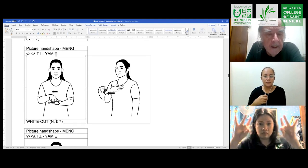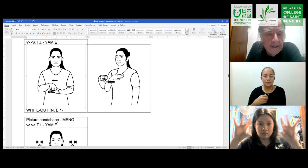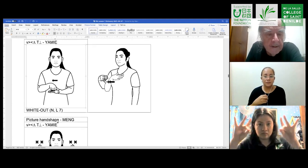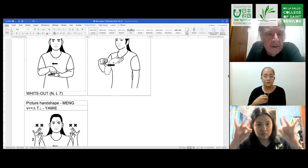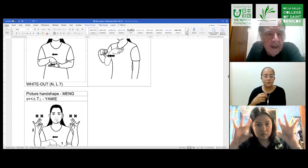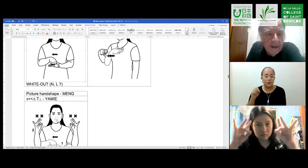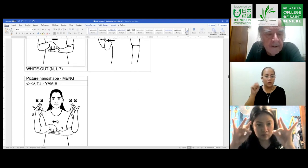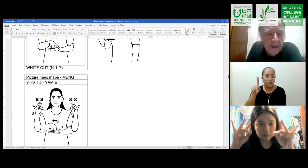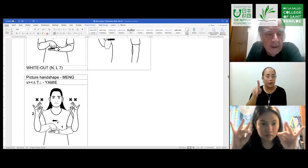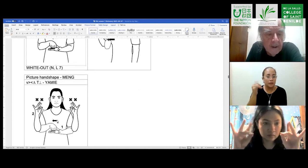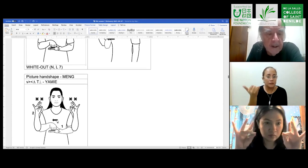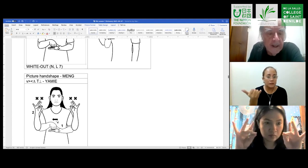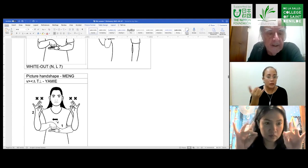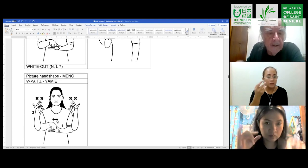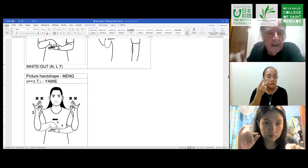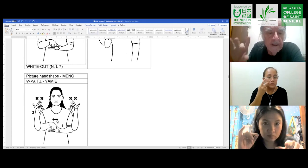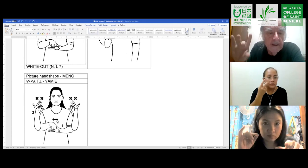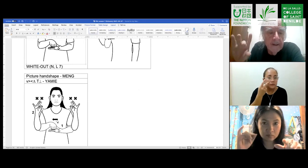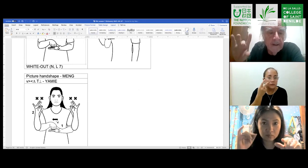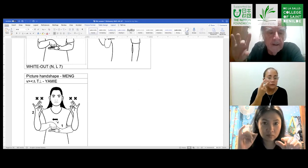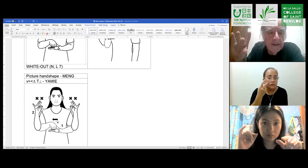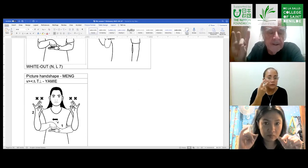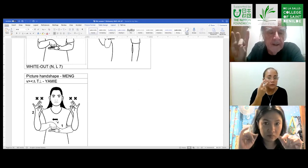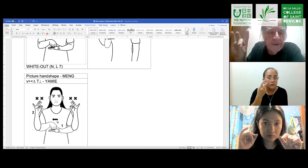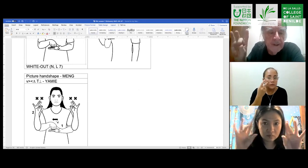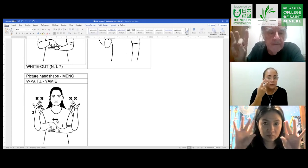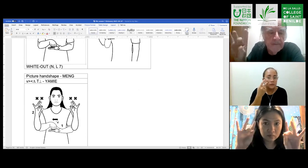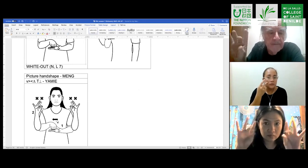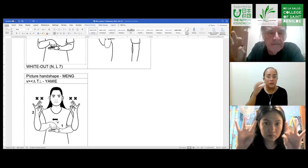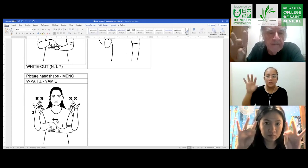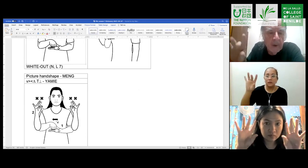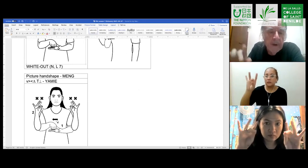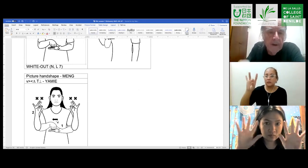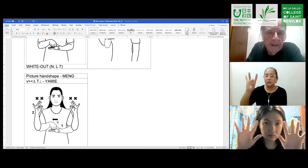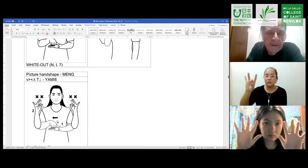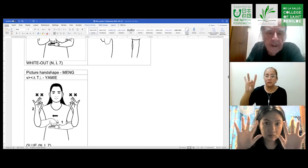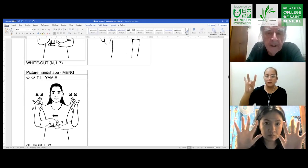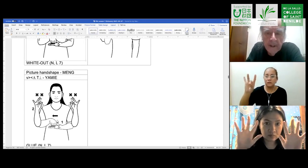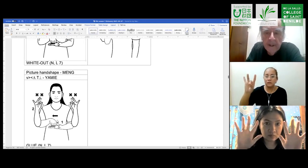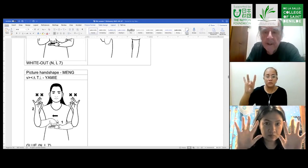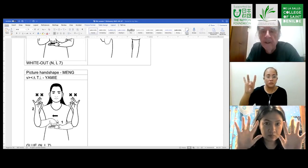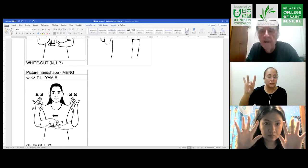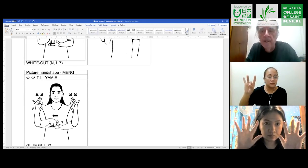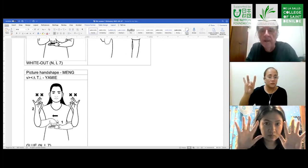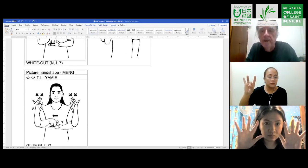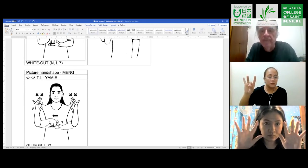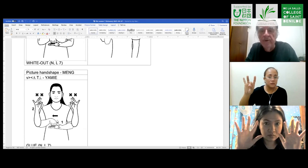okay. So now let's take a look at this hand shape. Well, actually, we look